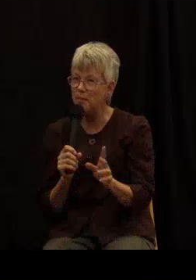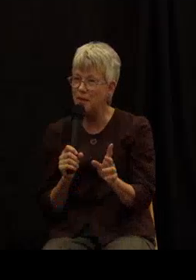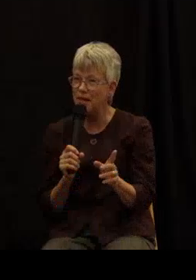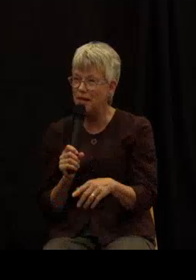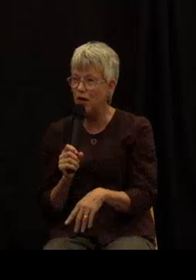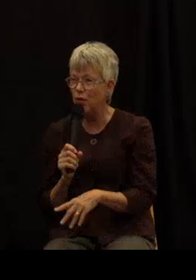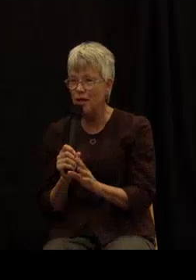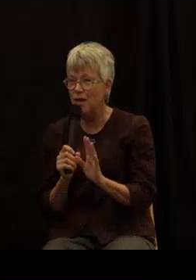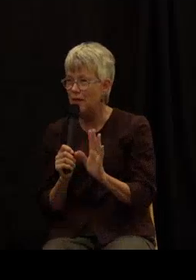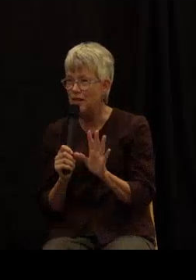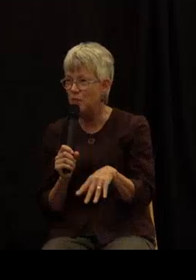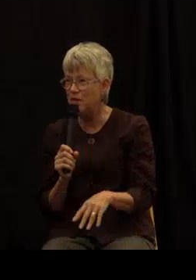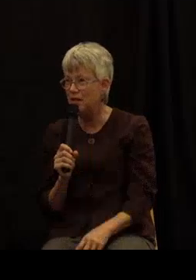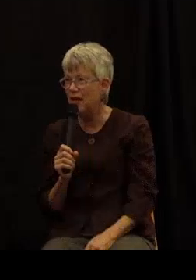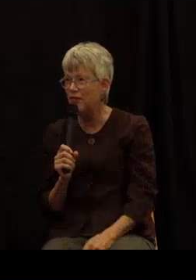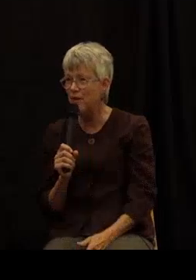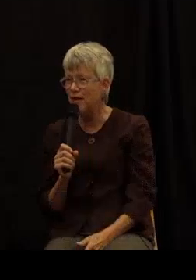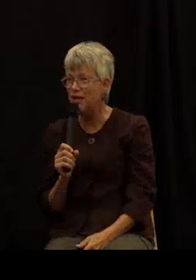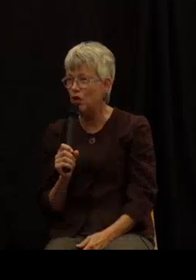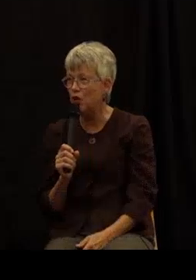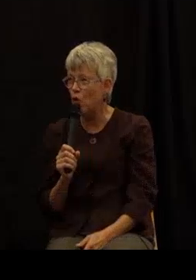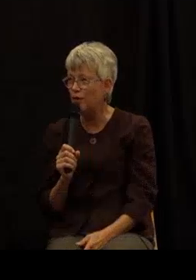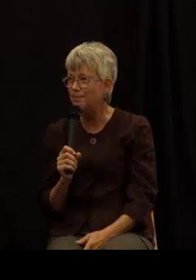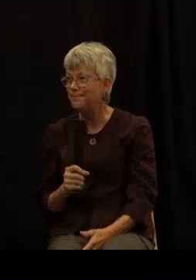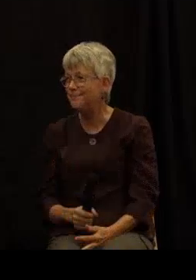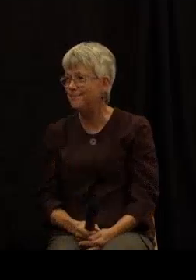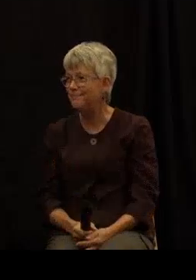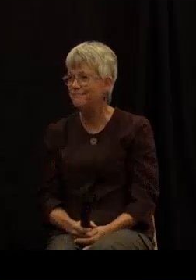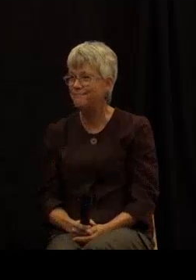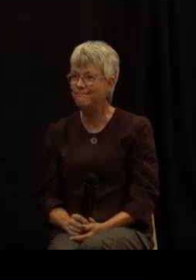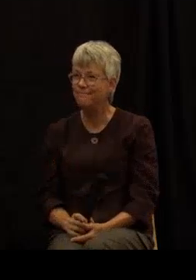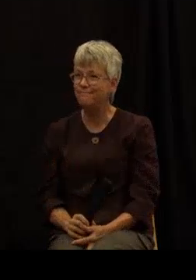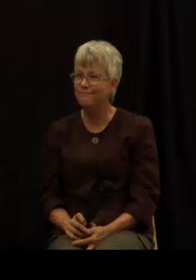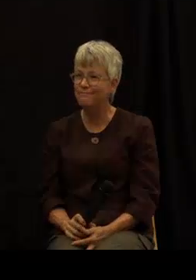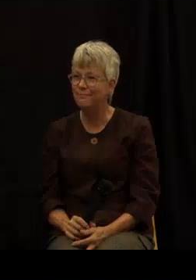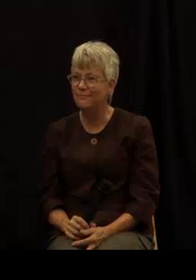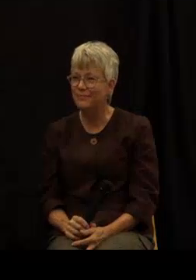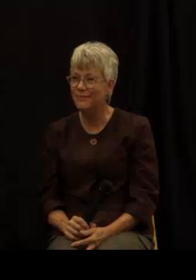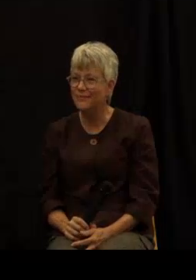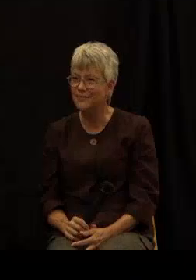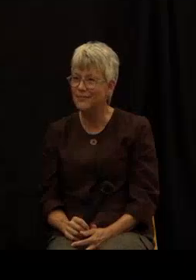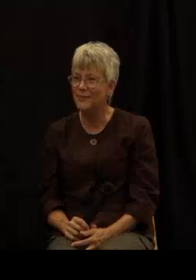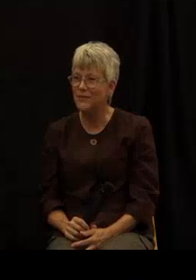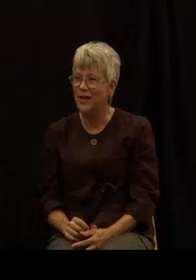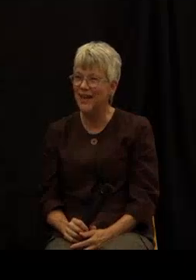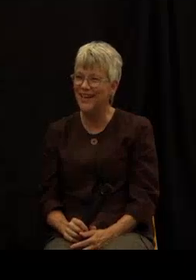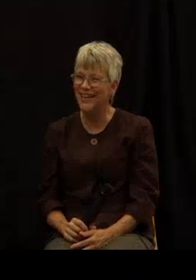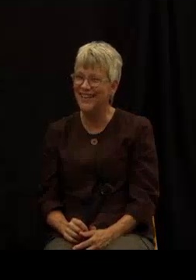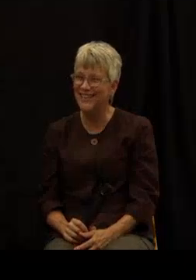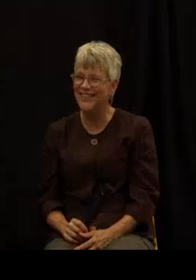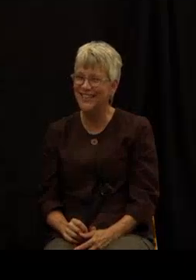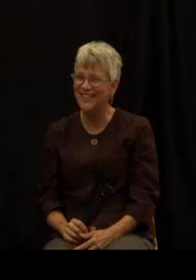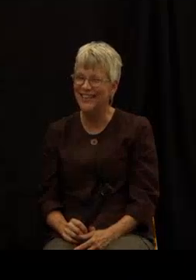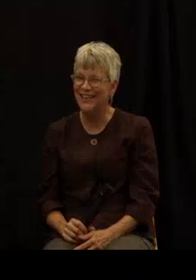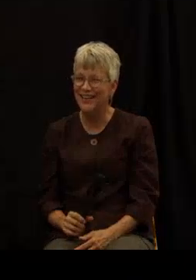but me being in Hickory, that's a piece of cake for me to get to Lenore. One in every crowd.